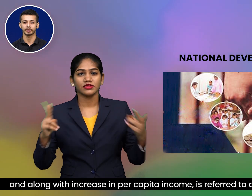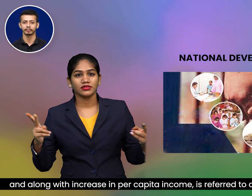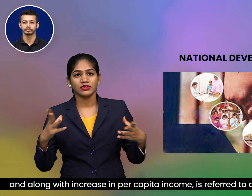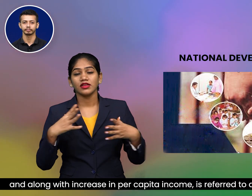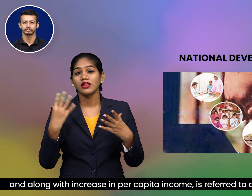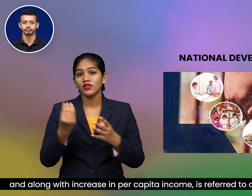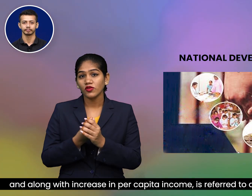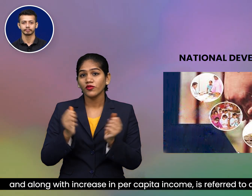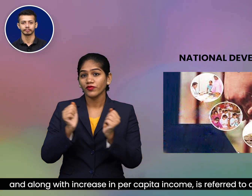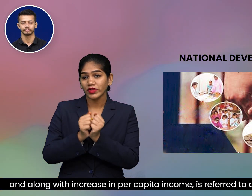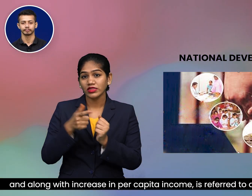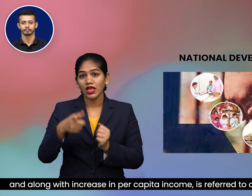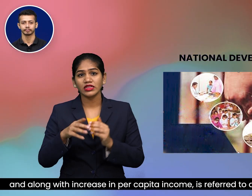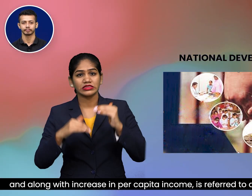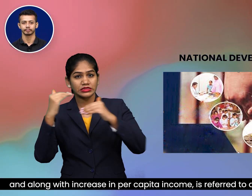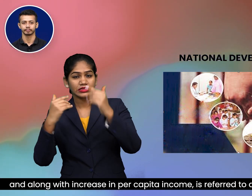capita income,